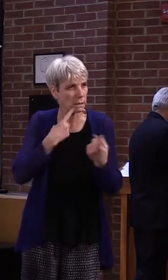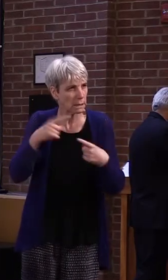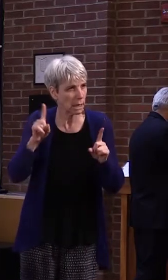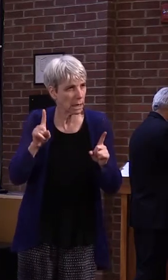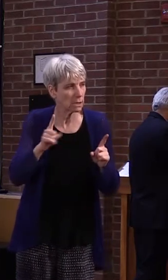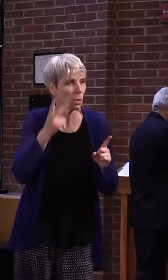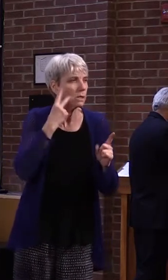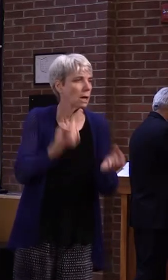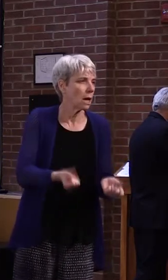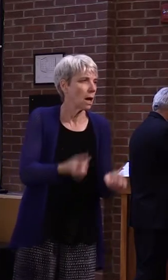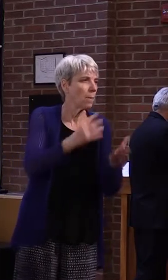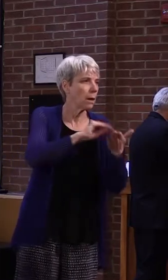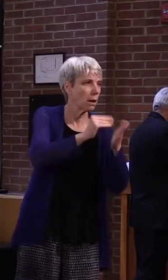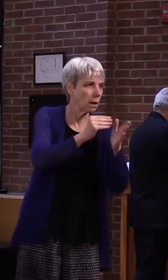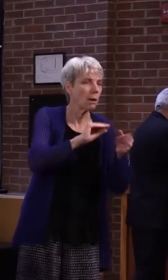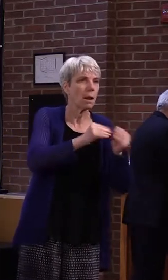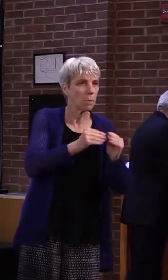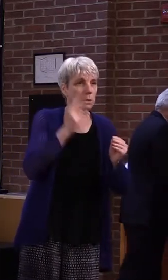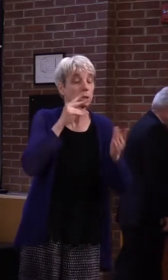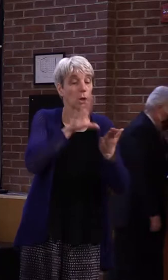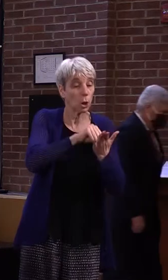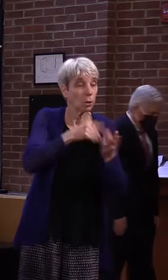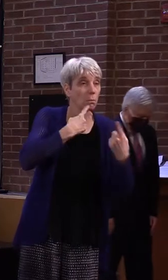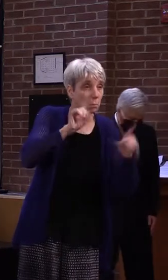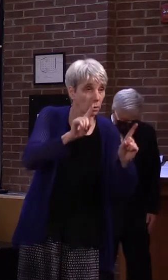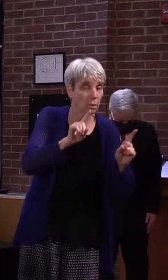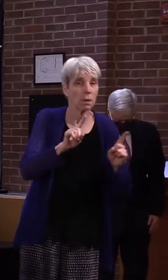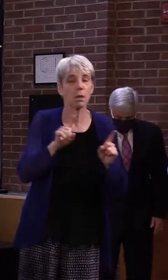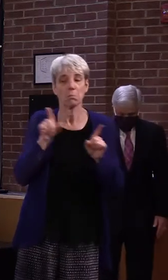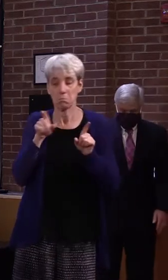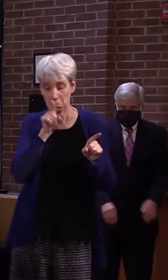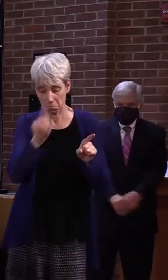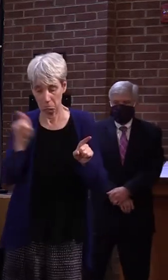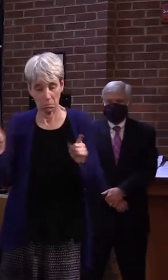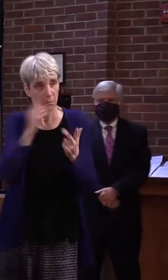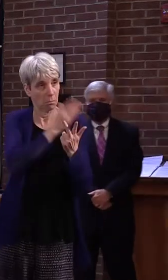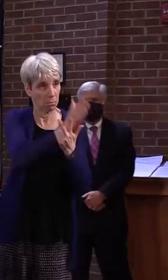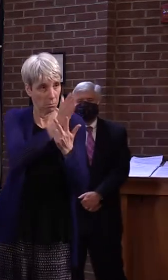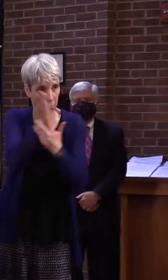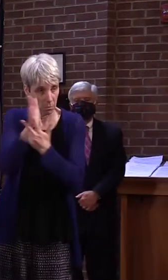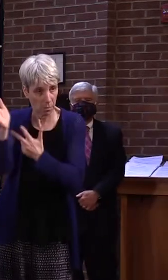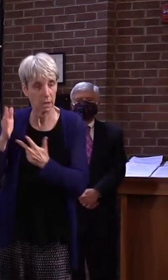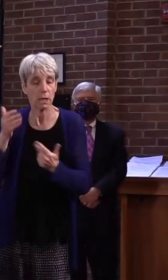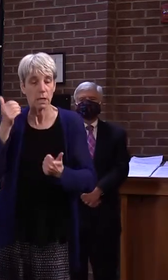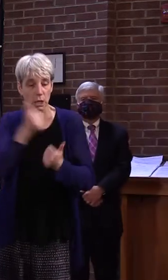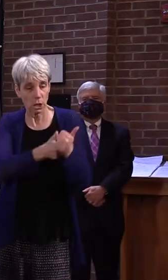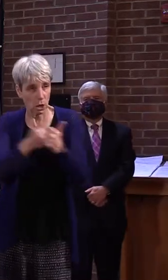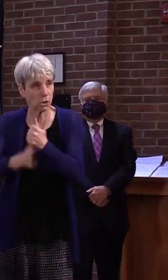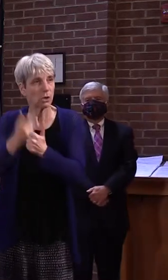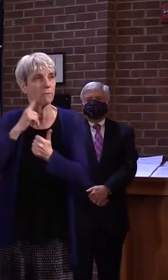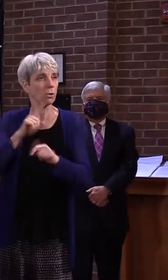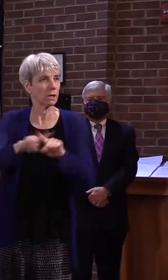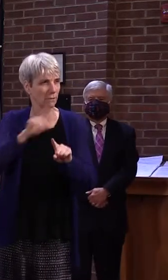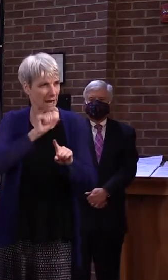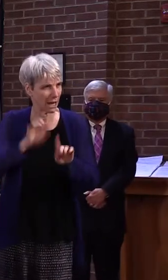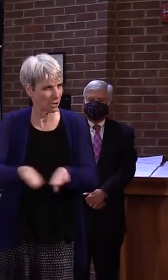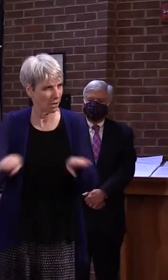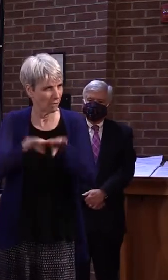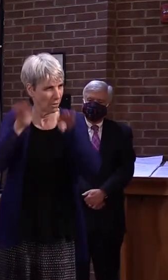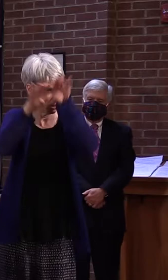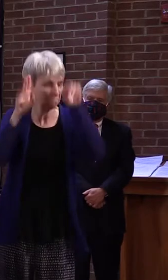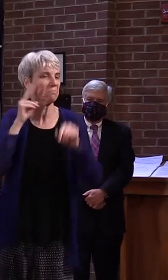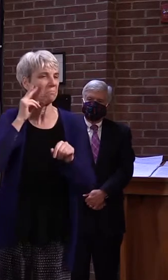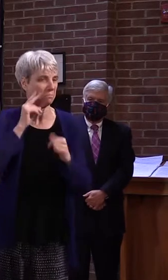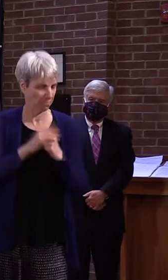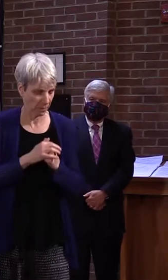instruction, remote learning, hybrid learning, and what the student grade levels are. As we approach the start of the new school